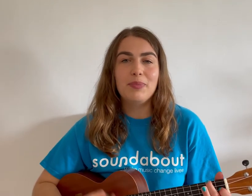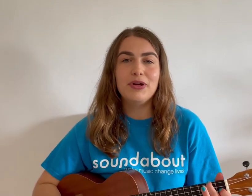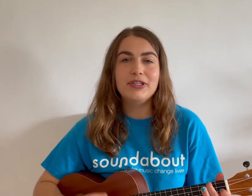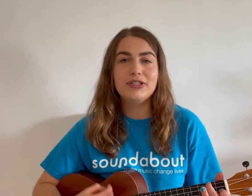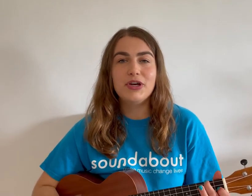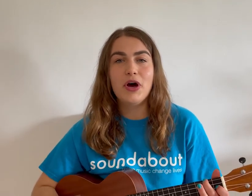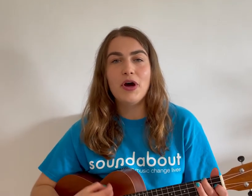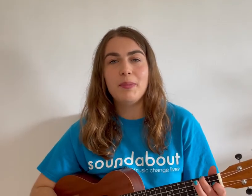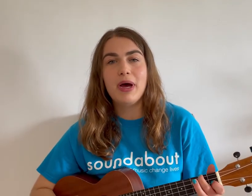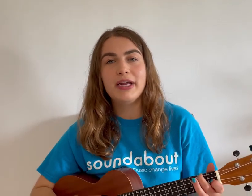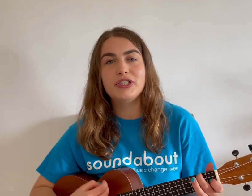Put on my shoes.